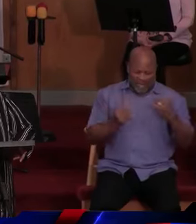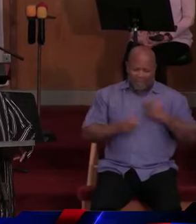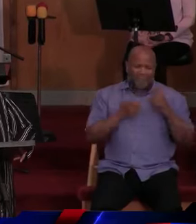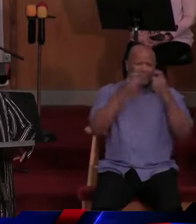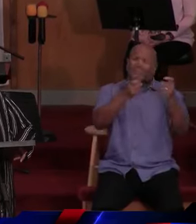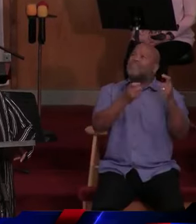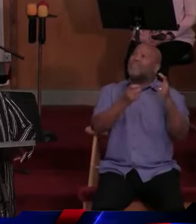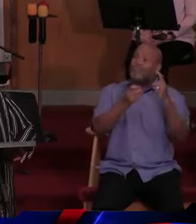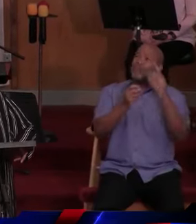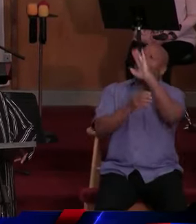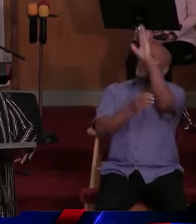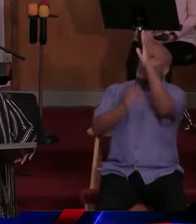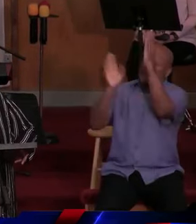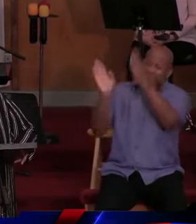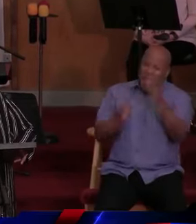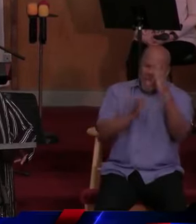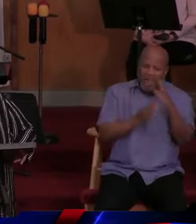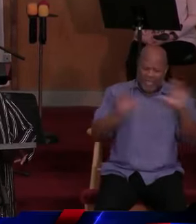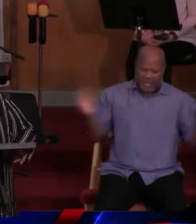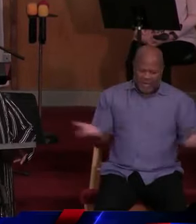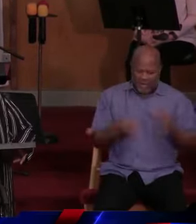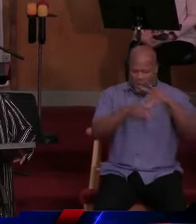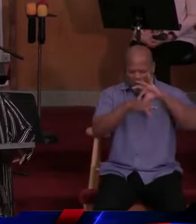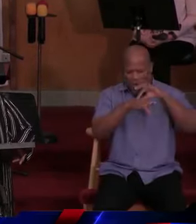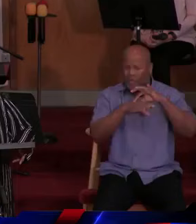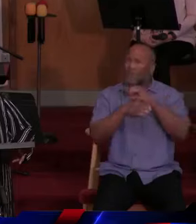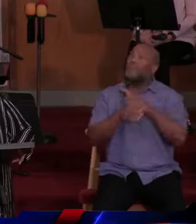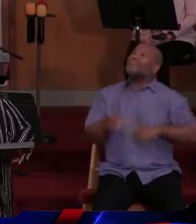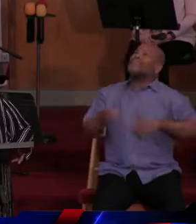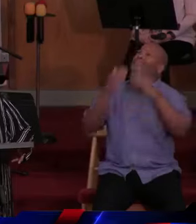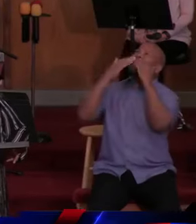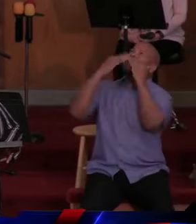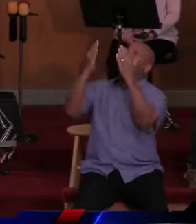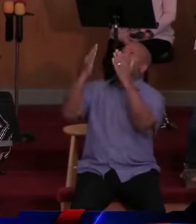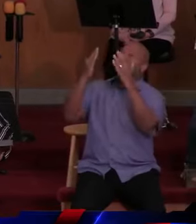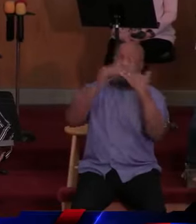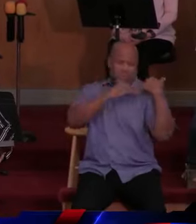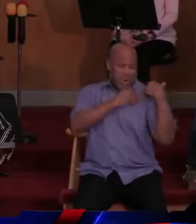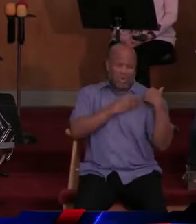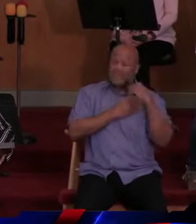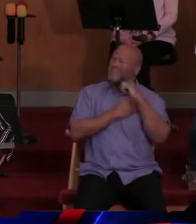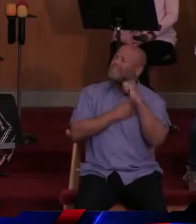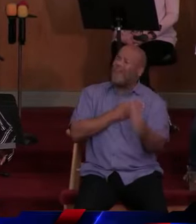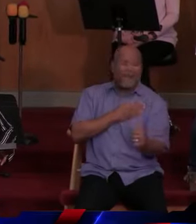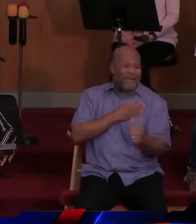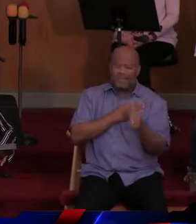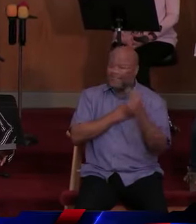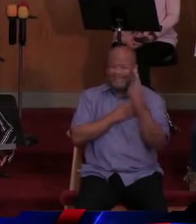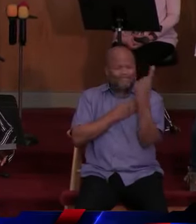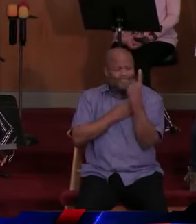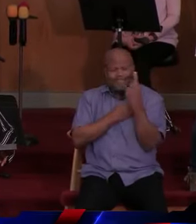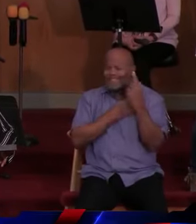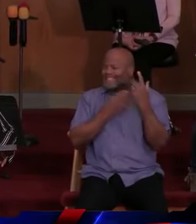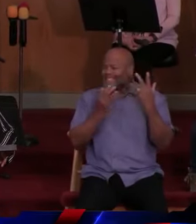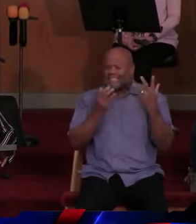to partner with what you are doing here on the earth, God. And we say that it is not a burden. It is not something that we regret or do